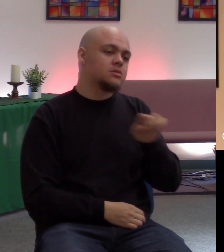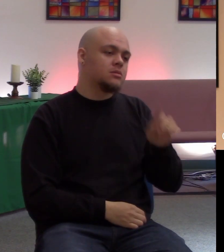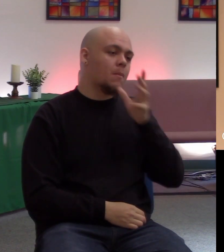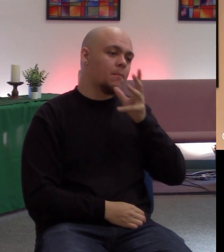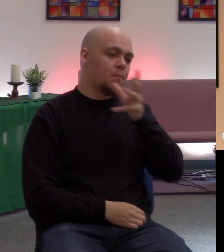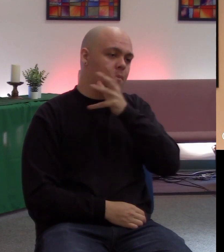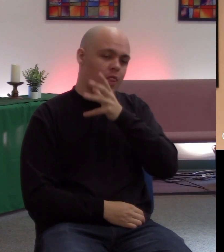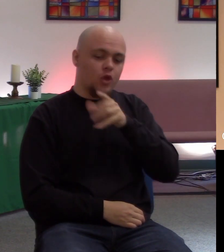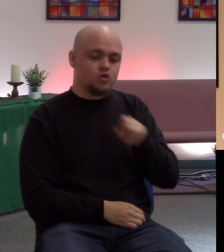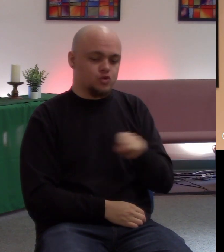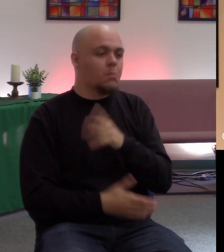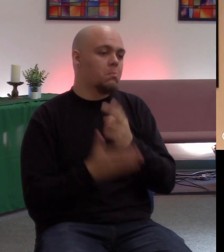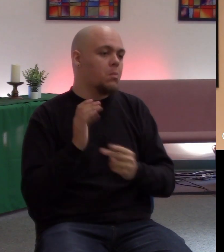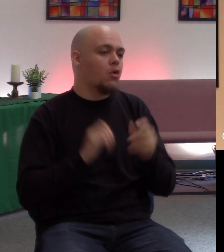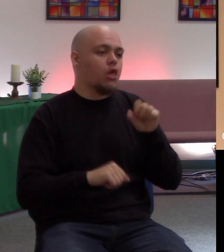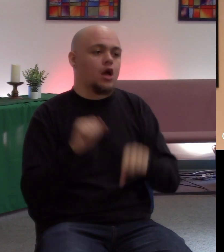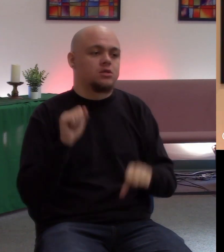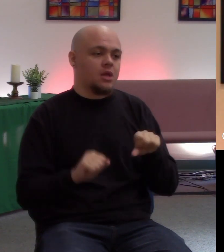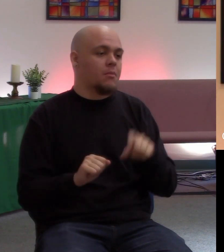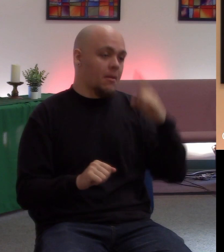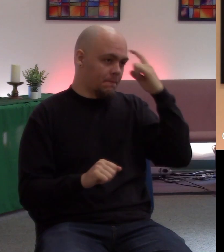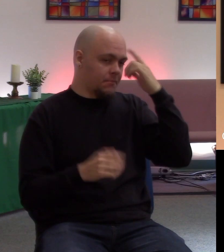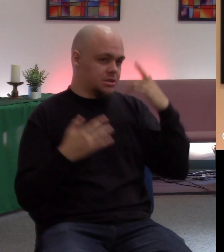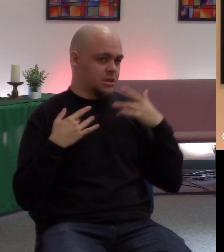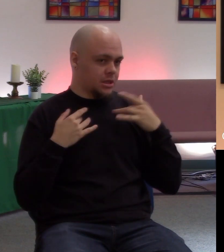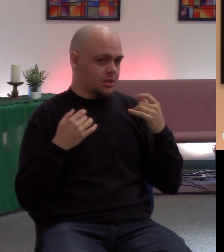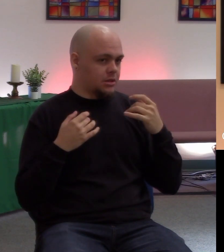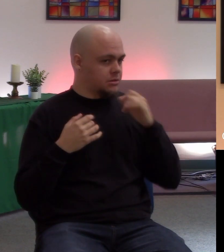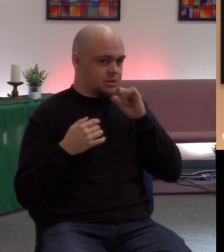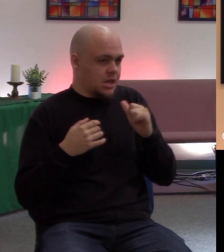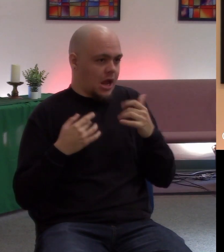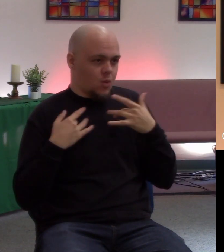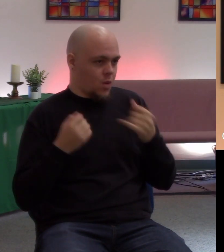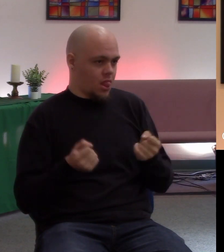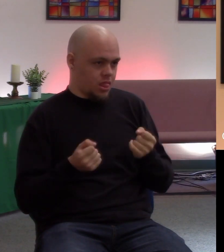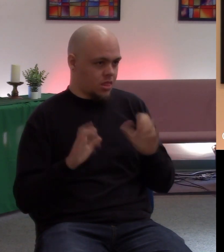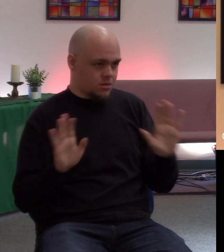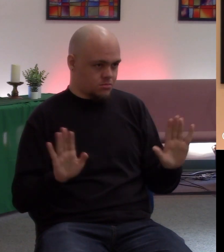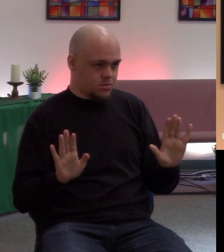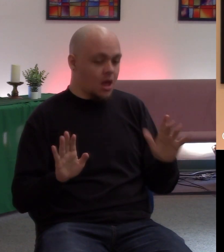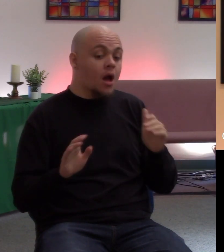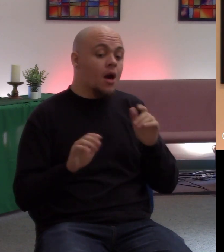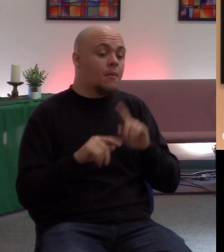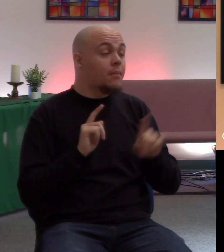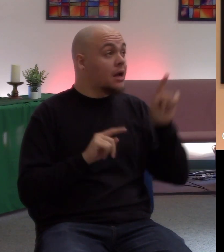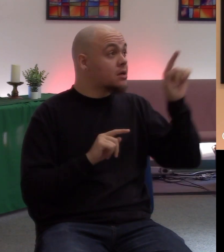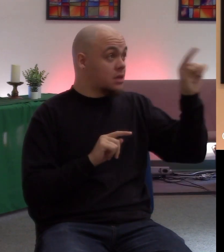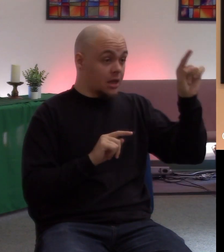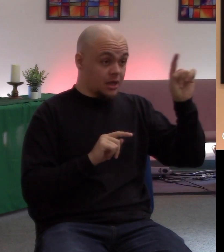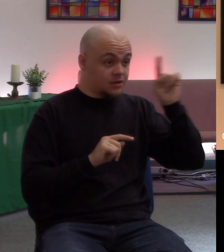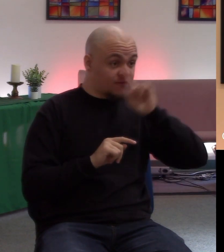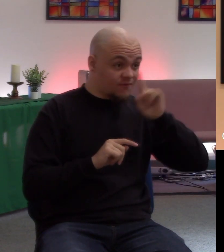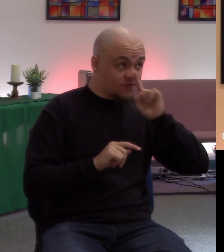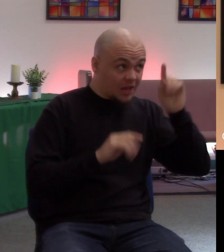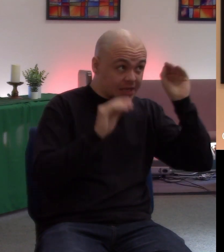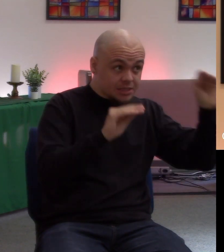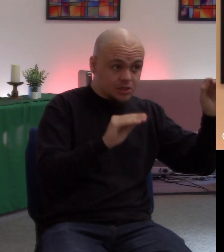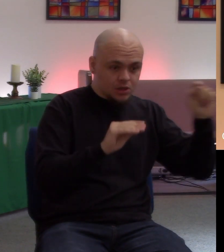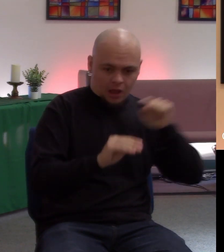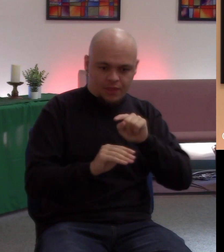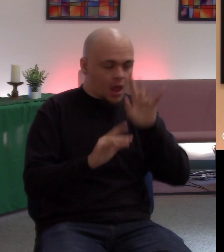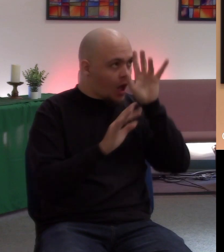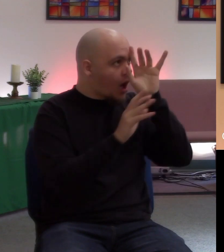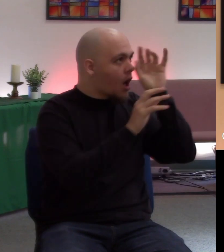will freely admit that these are probably very unstable individuals who did this. They were probably mentally ill. But this kind